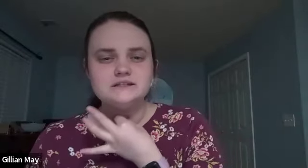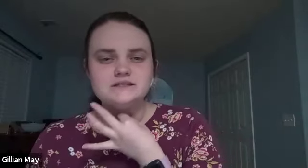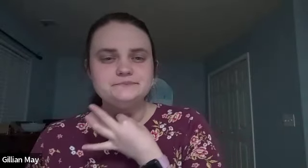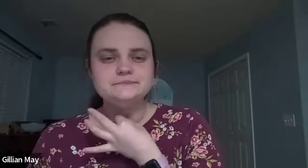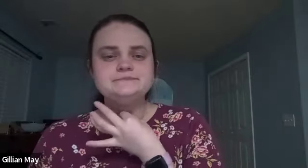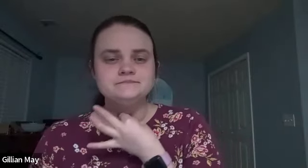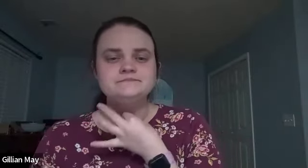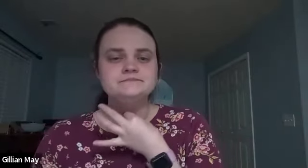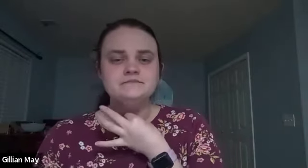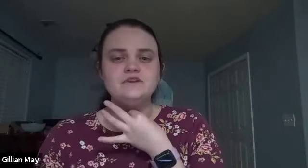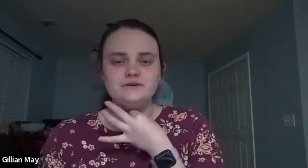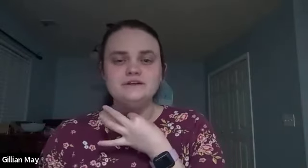Curious. Curious.